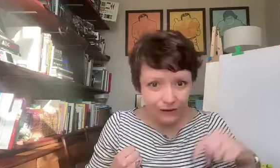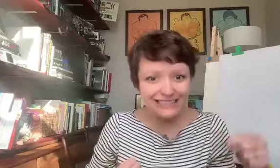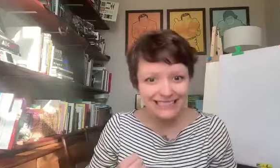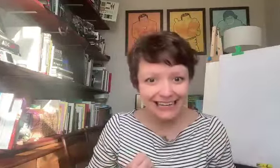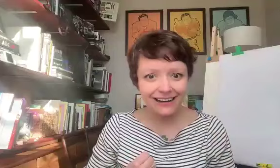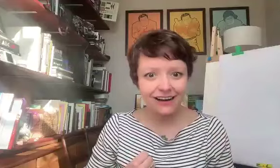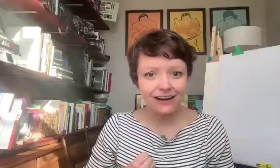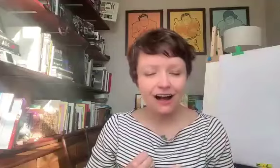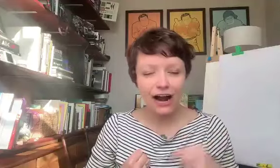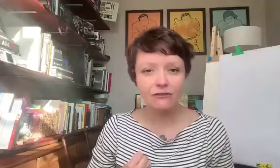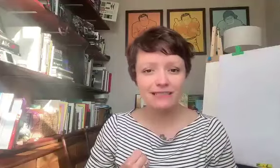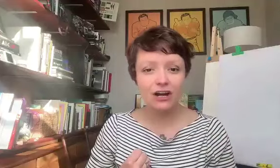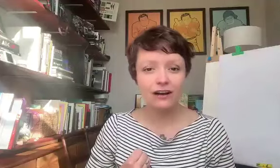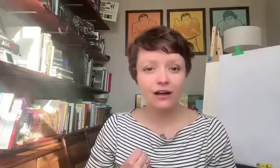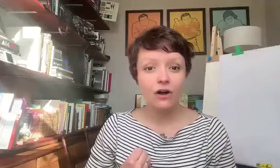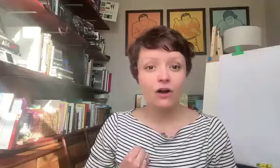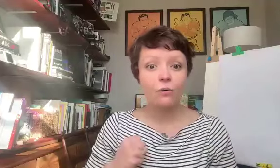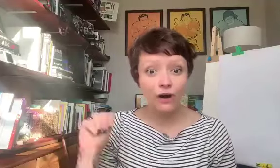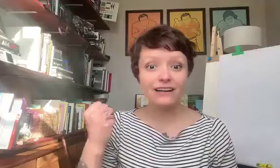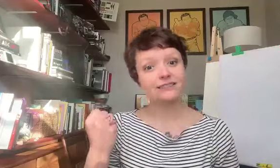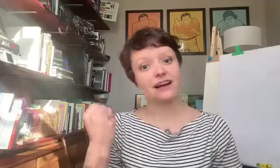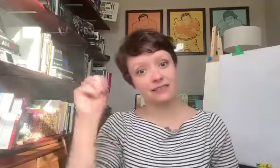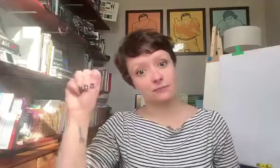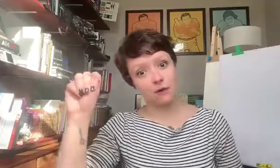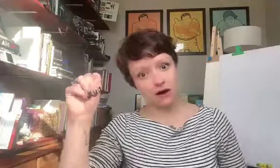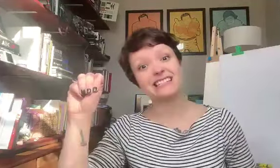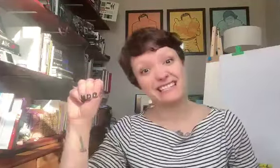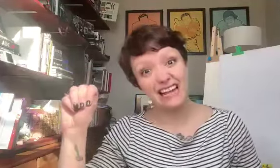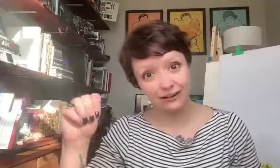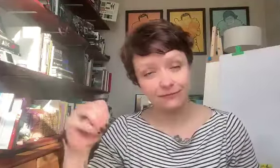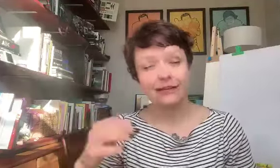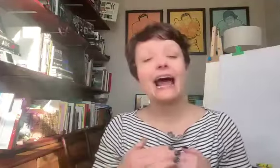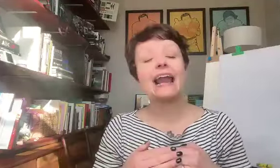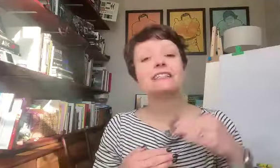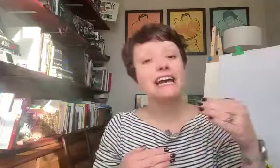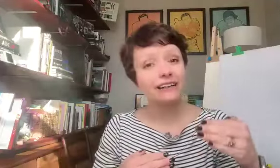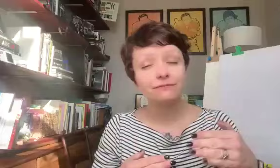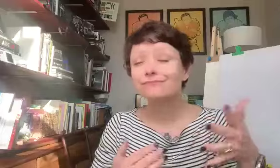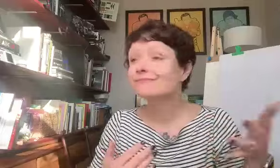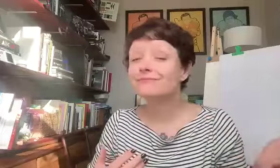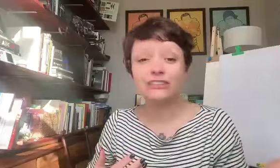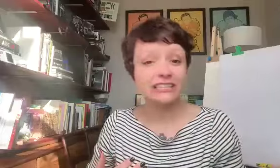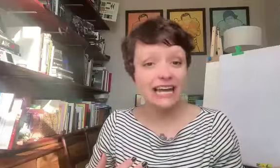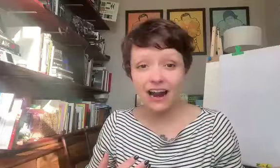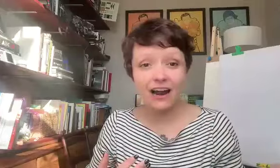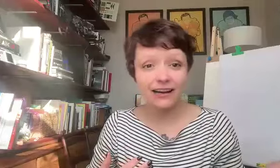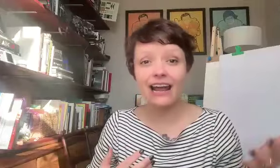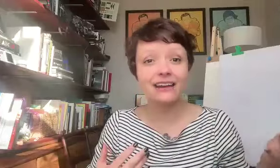we sing our alphabet song, we're going to sign this part, this letter. And every day, just add on